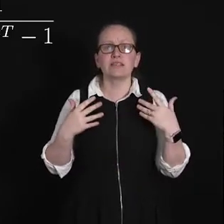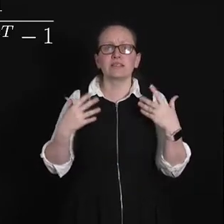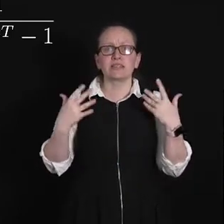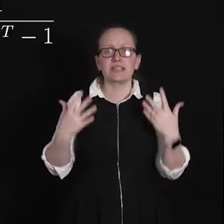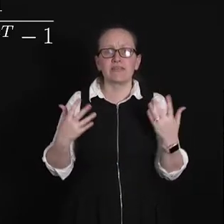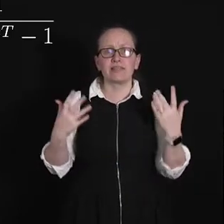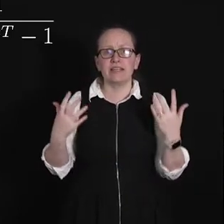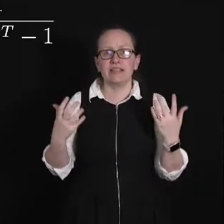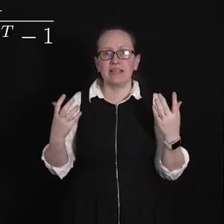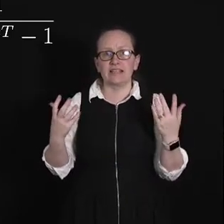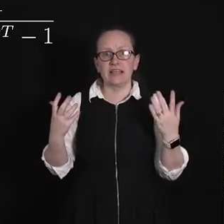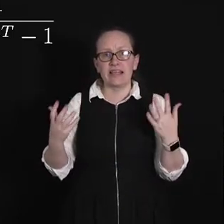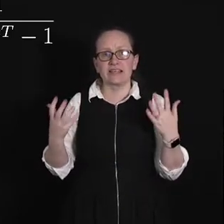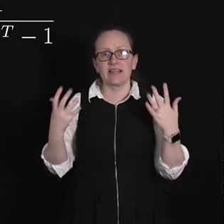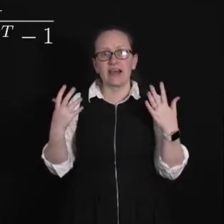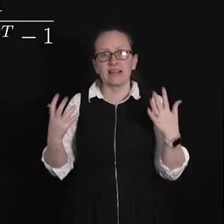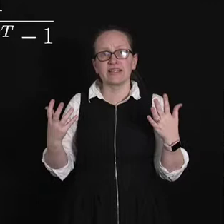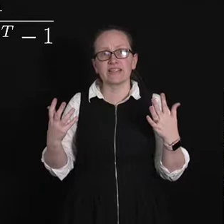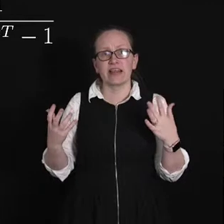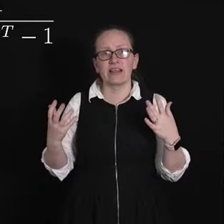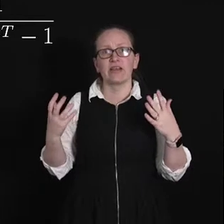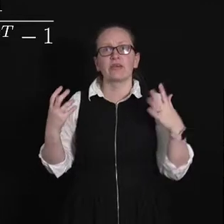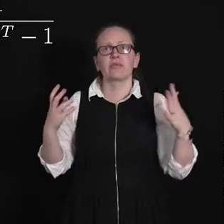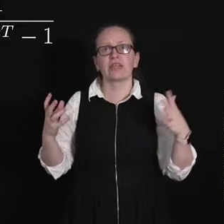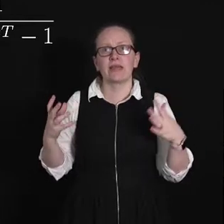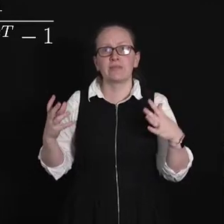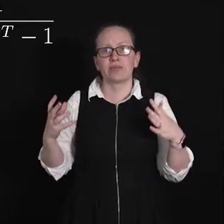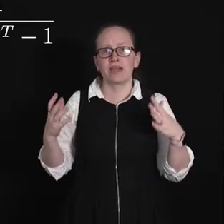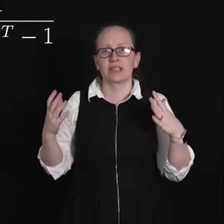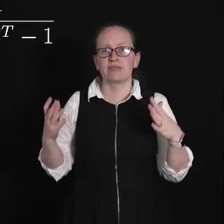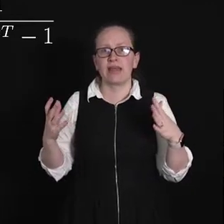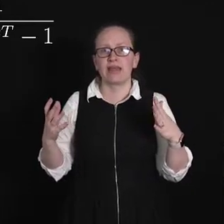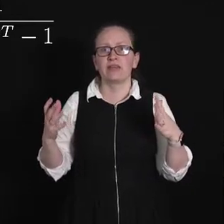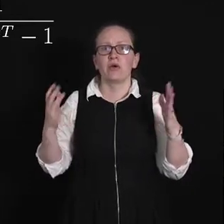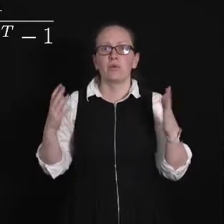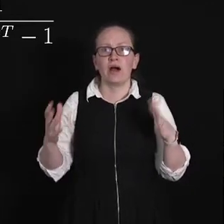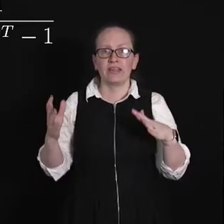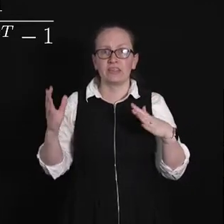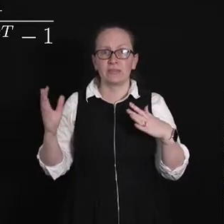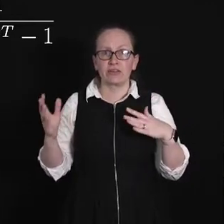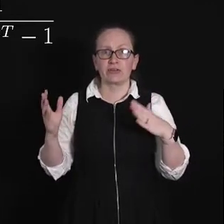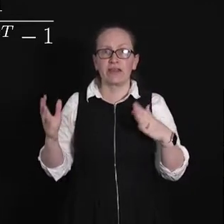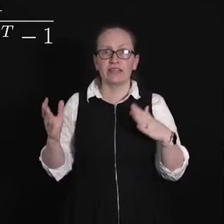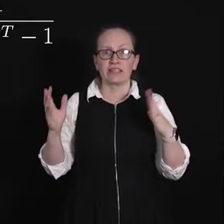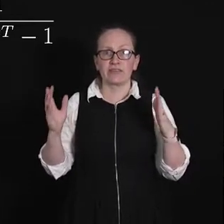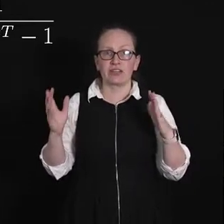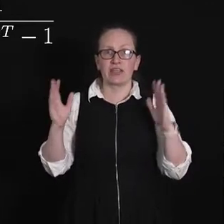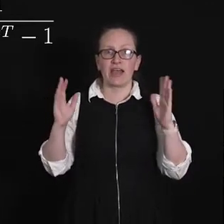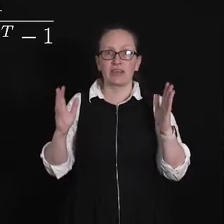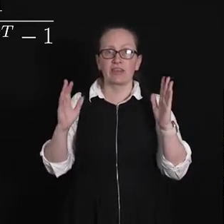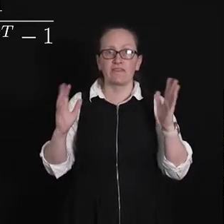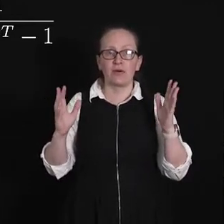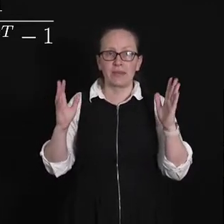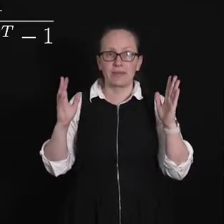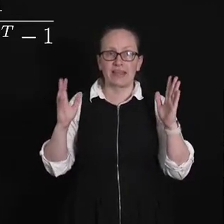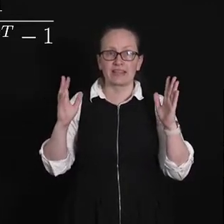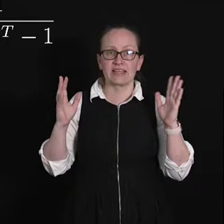until 17 years later that Einstein was able to explain why the spectral radiance function had the form that Planck said